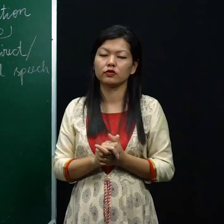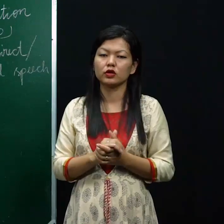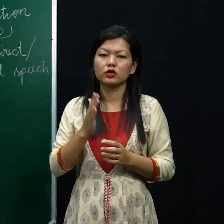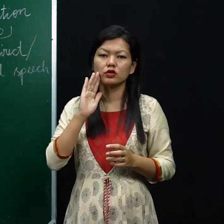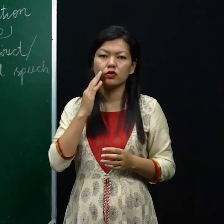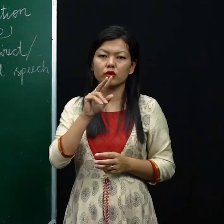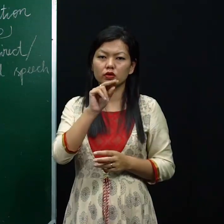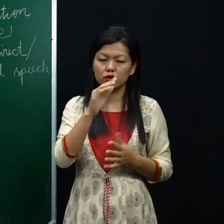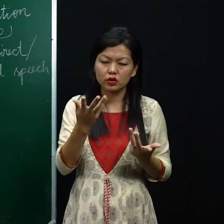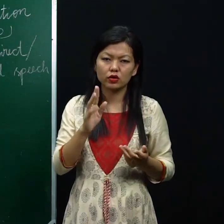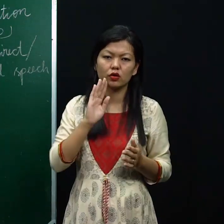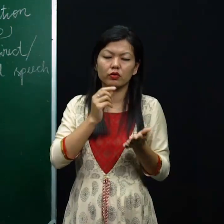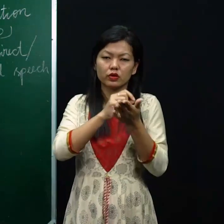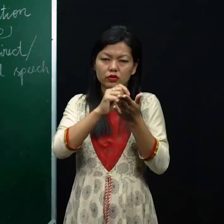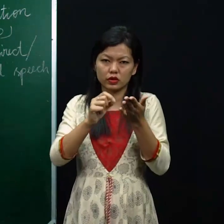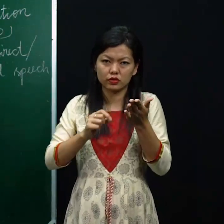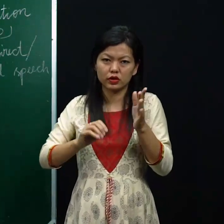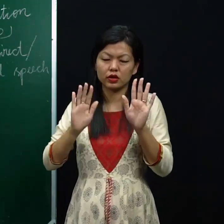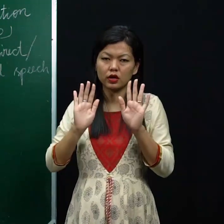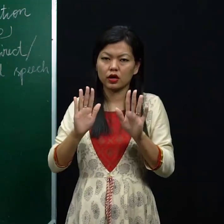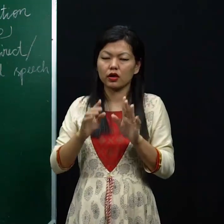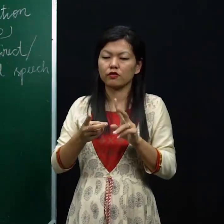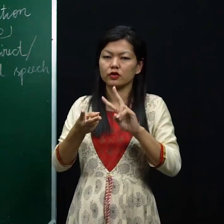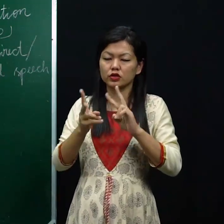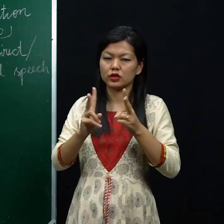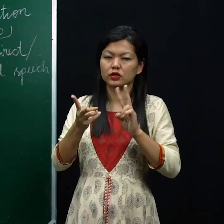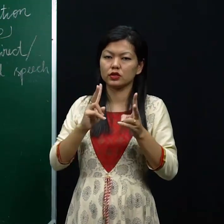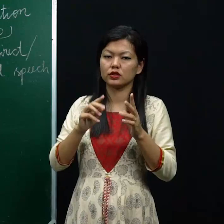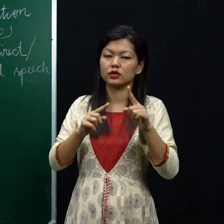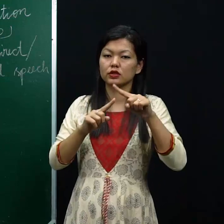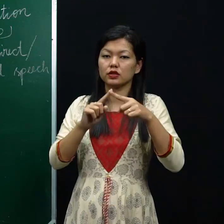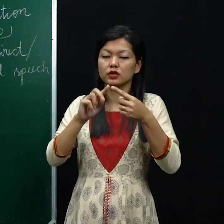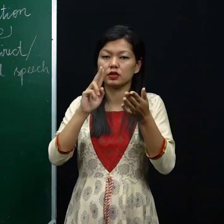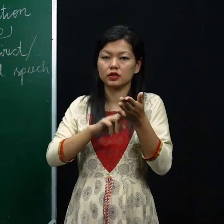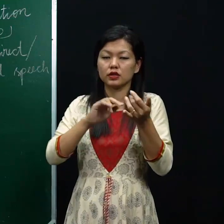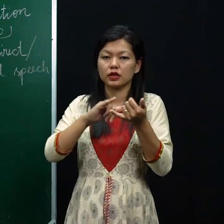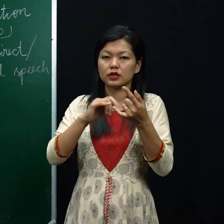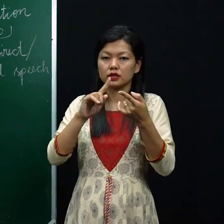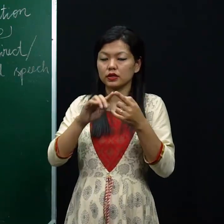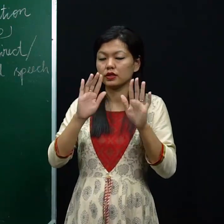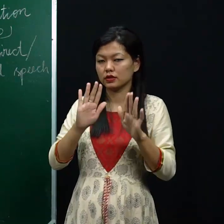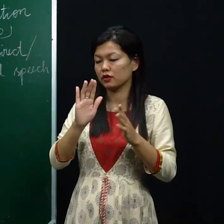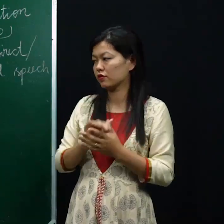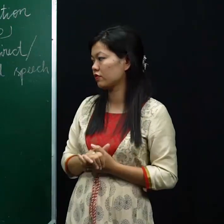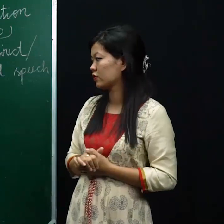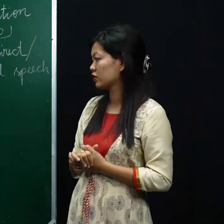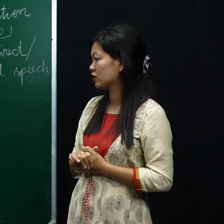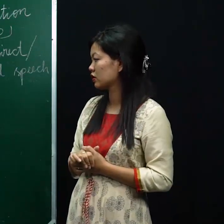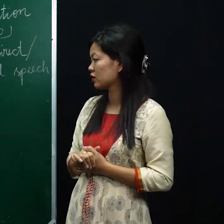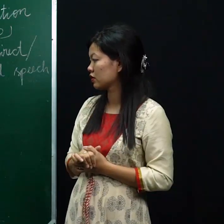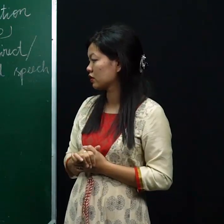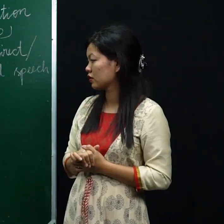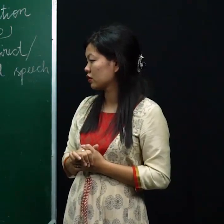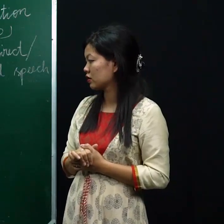times, almost every time. When I say that, I want you to remember something. Here in tense, we have a word called